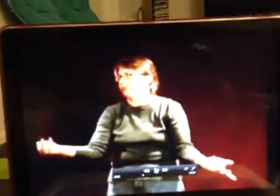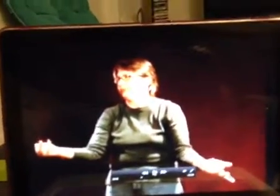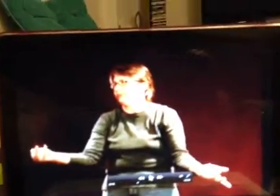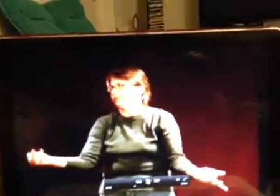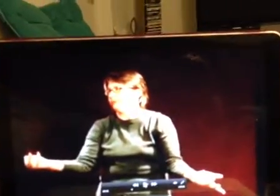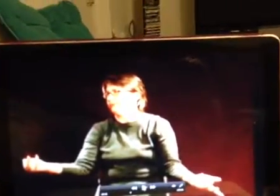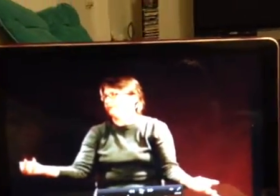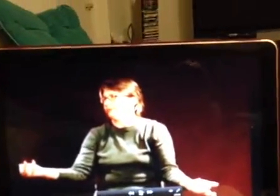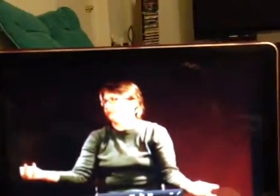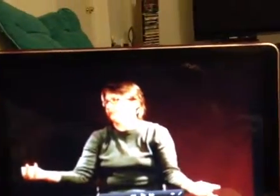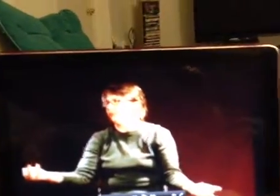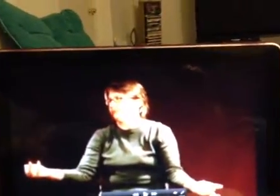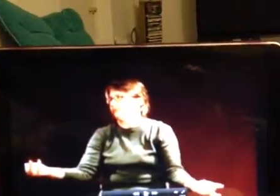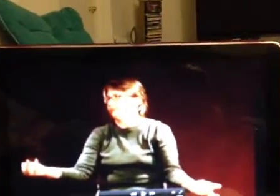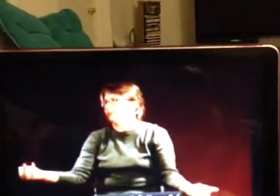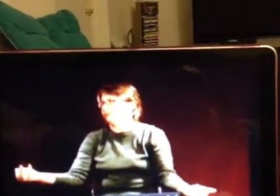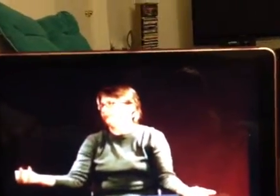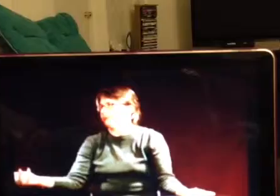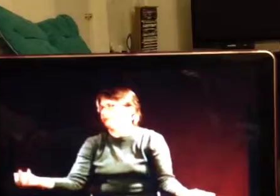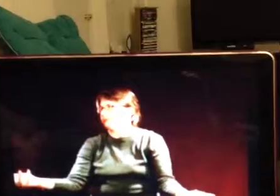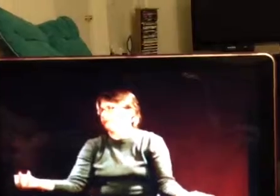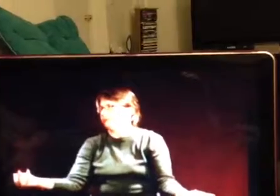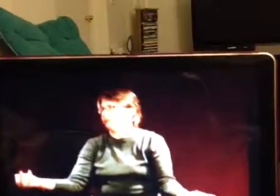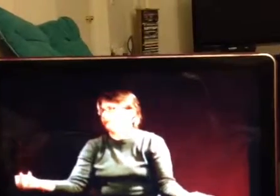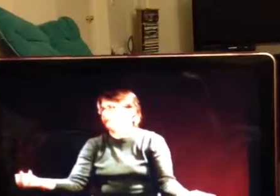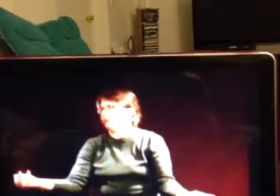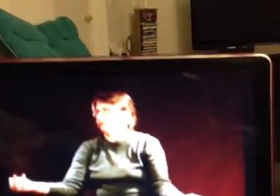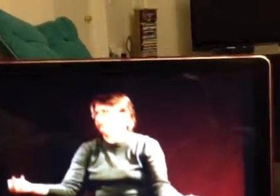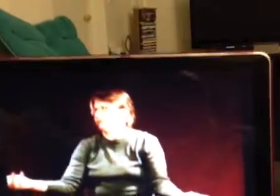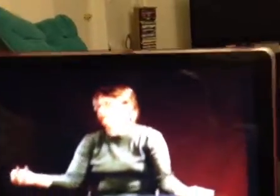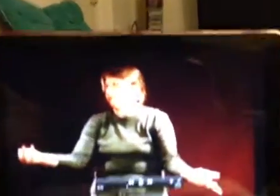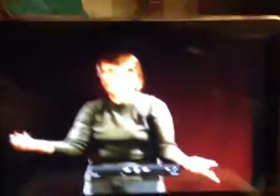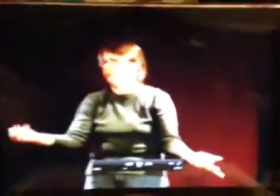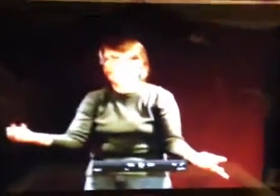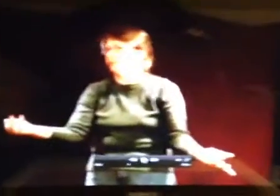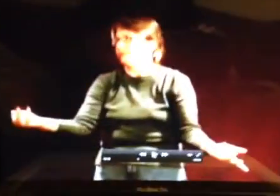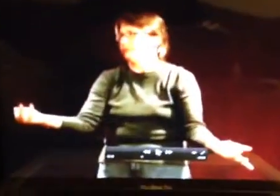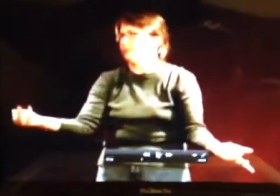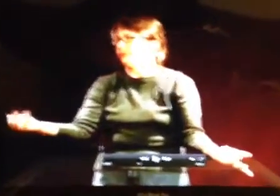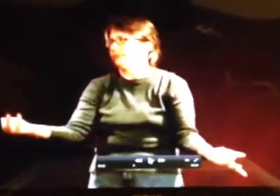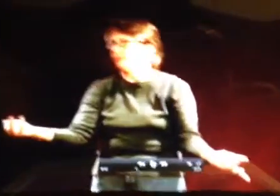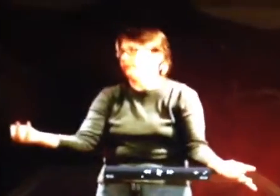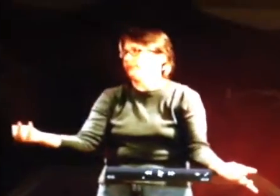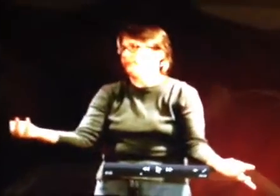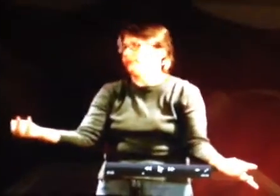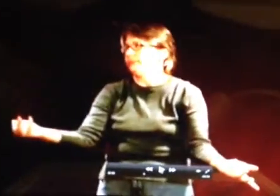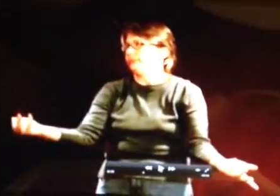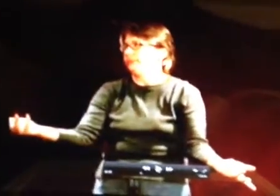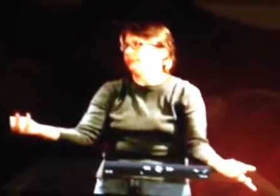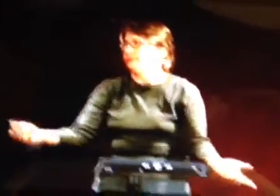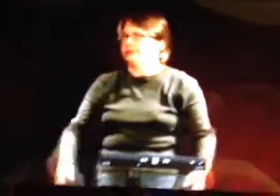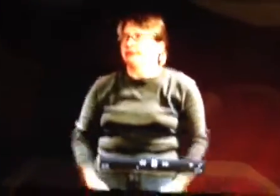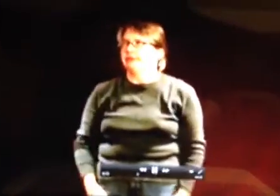And I stayed behind, carrying the boat and my backpack, lagging behind a little bit.